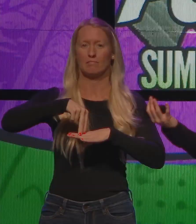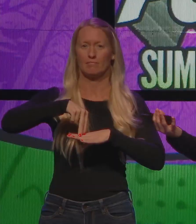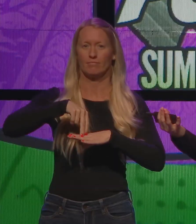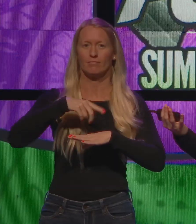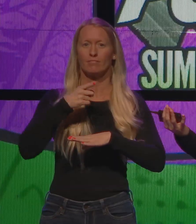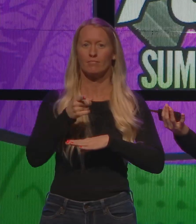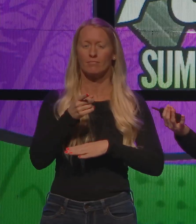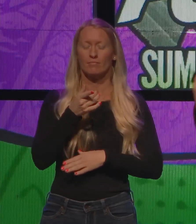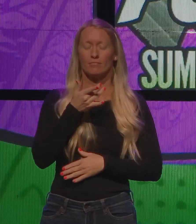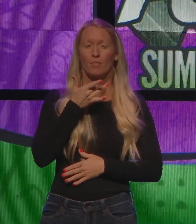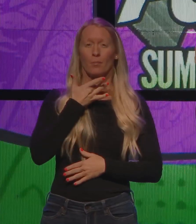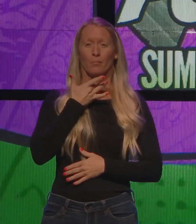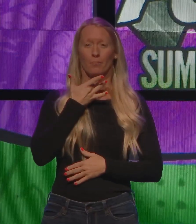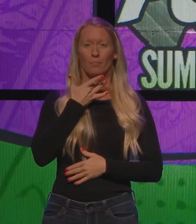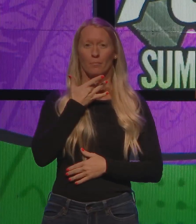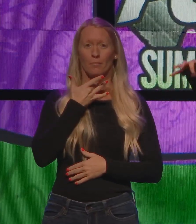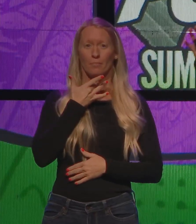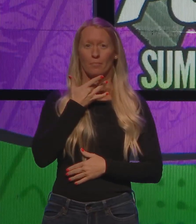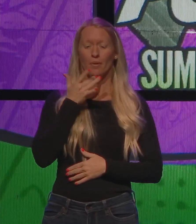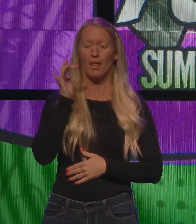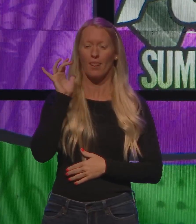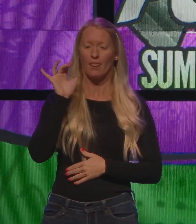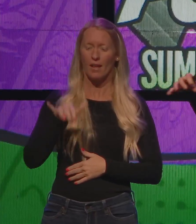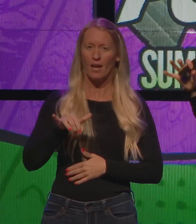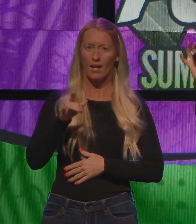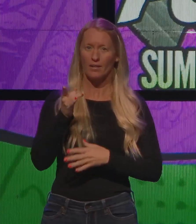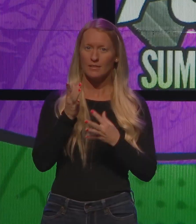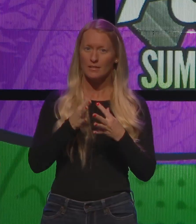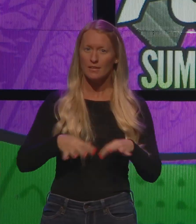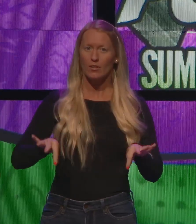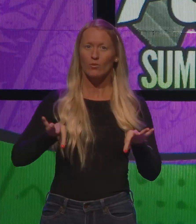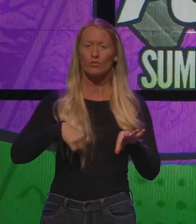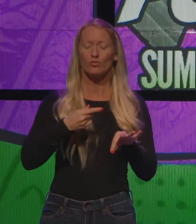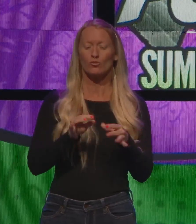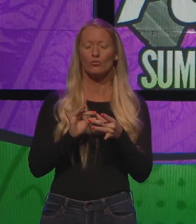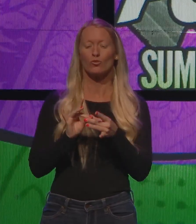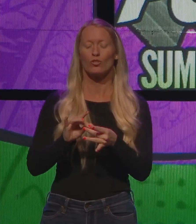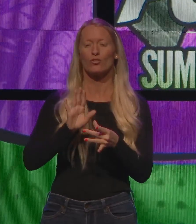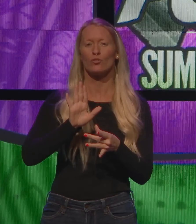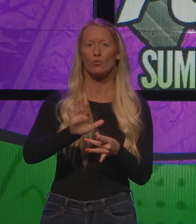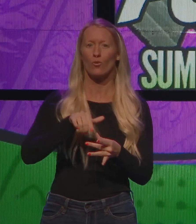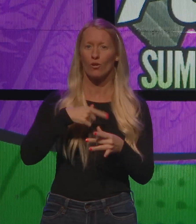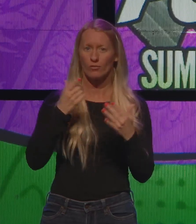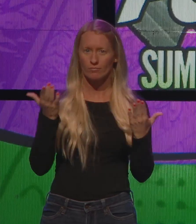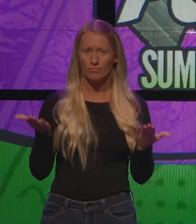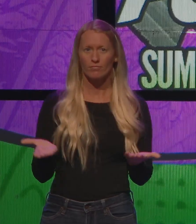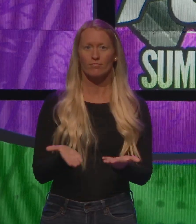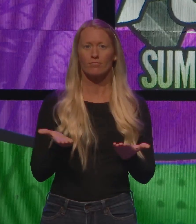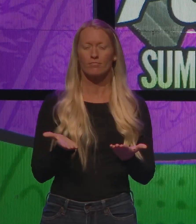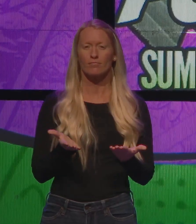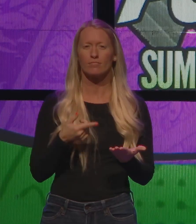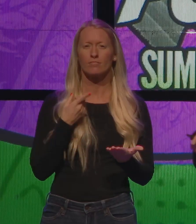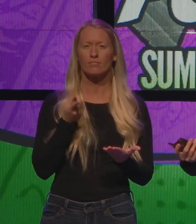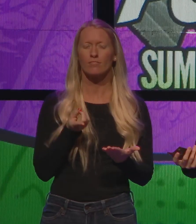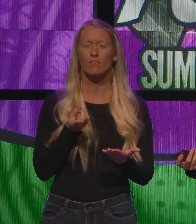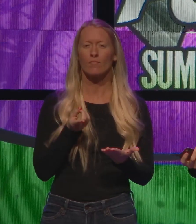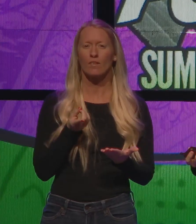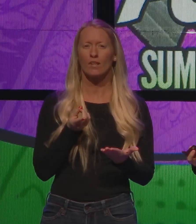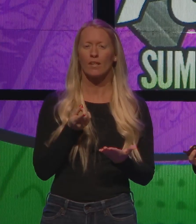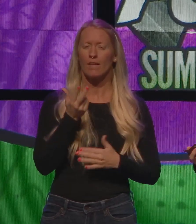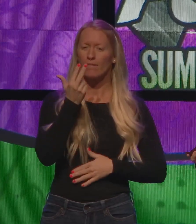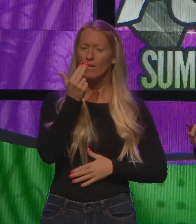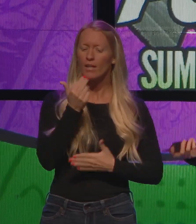Just speechless. That is like the language that is associated with your existence. And the funny thing is that I feel